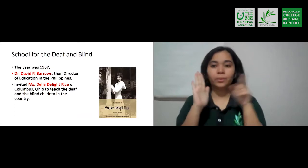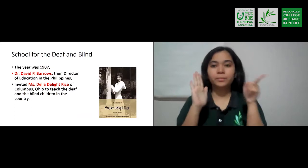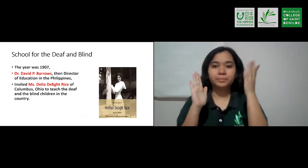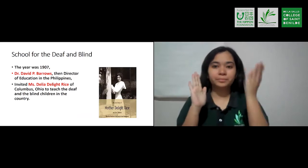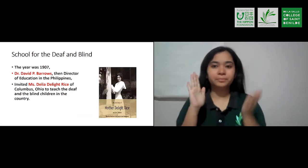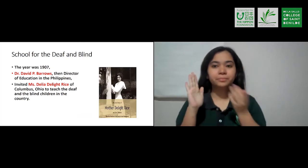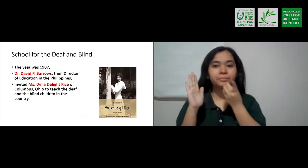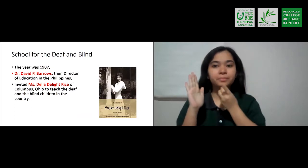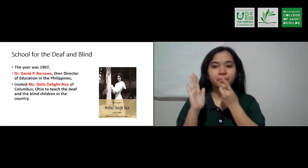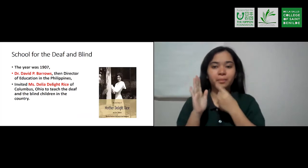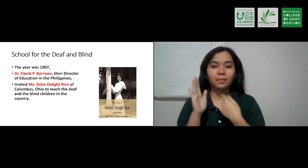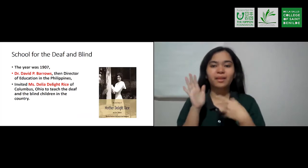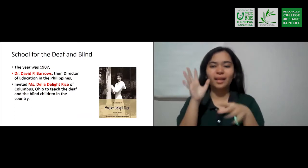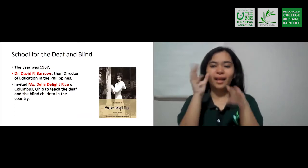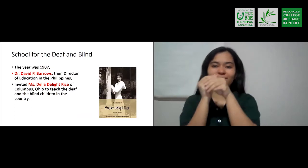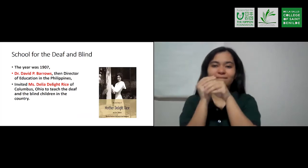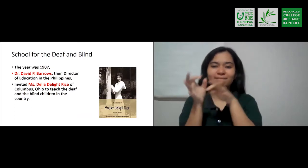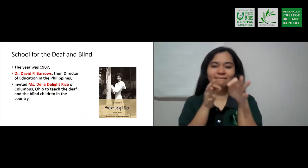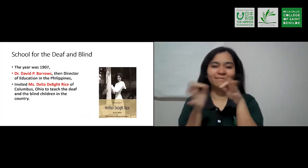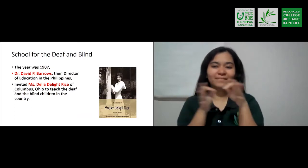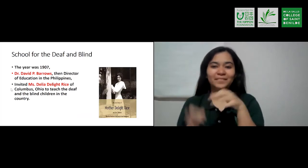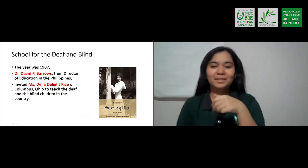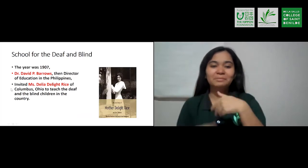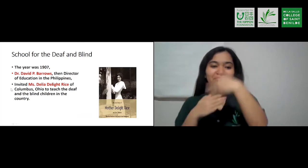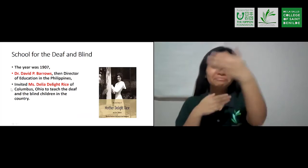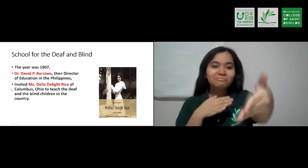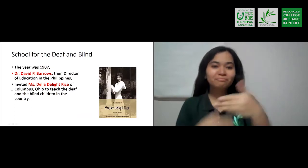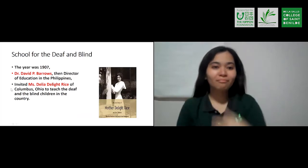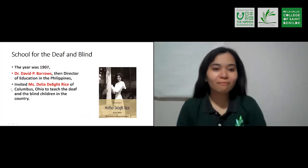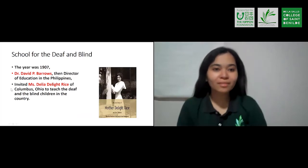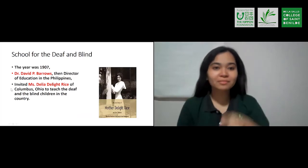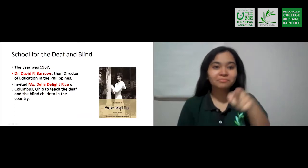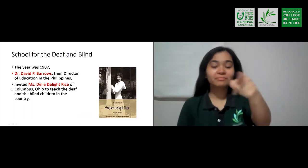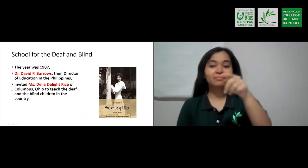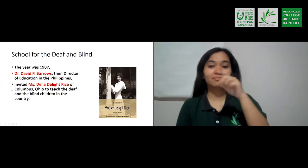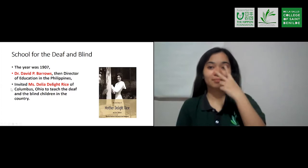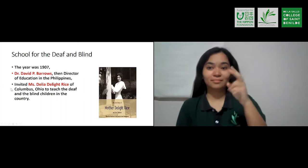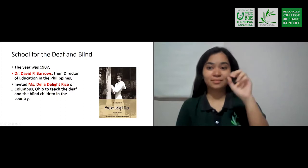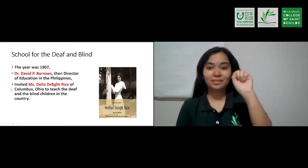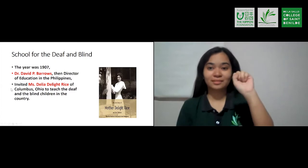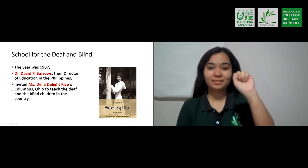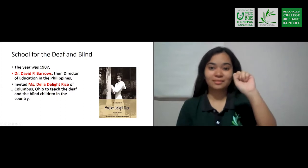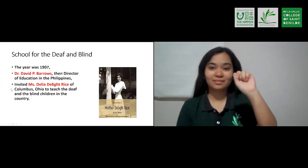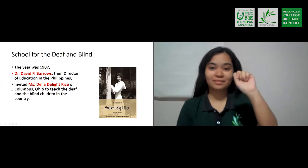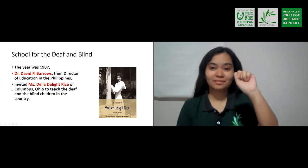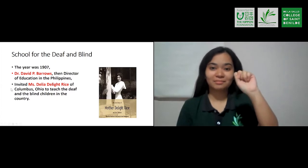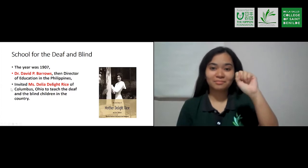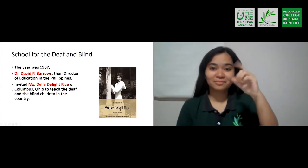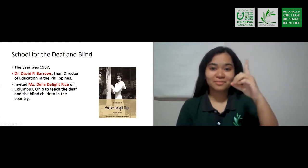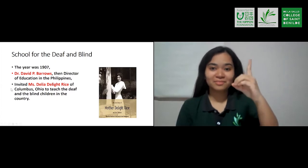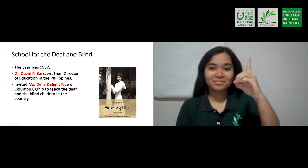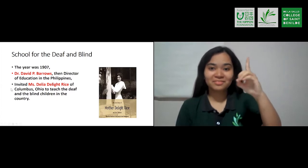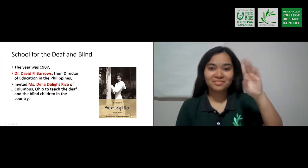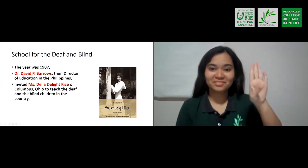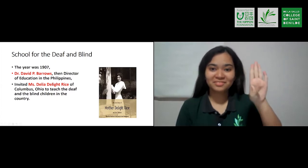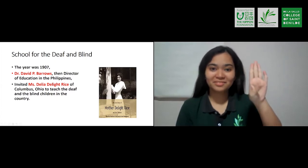and I'll give you a background about who Delight Rice was. As you can see, this is her